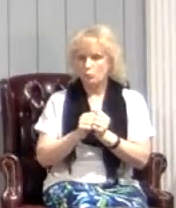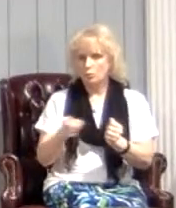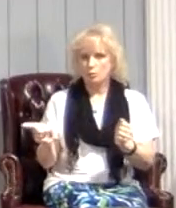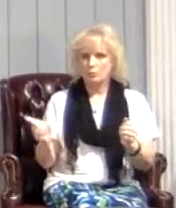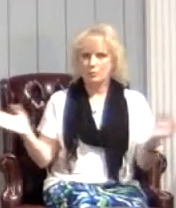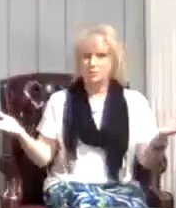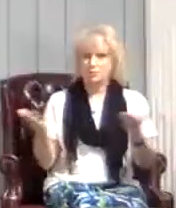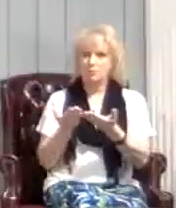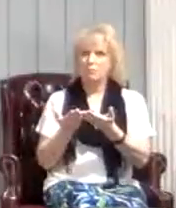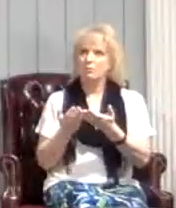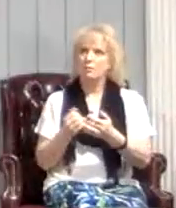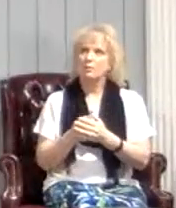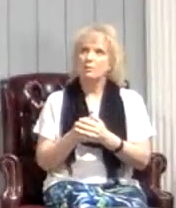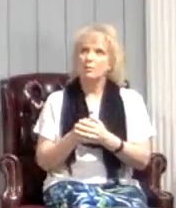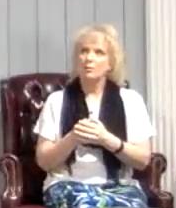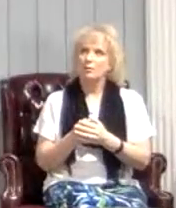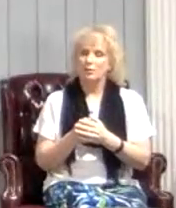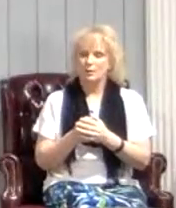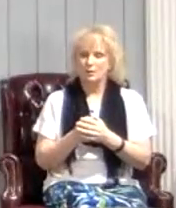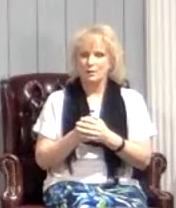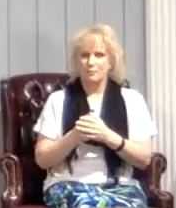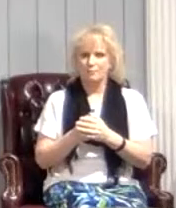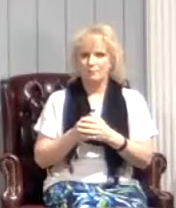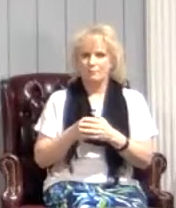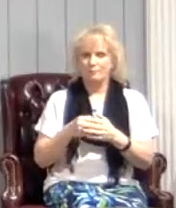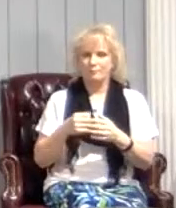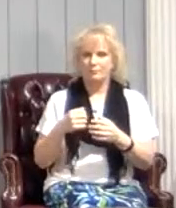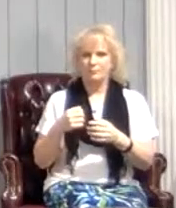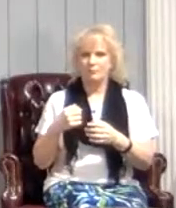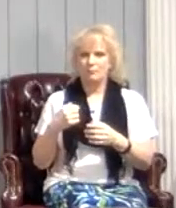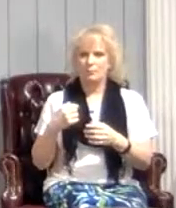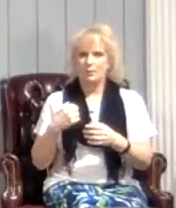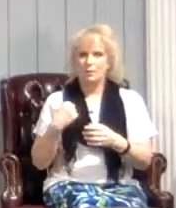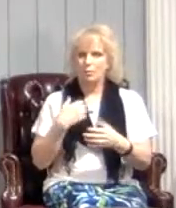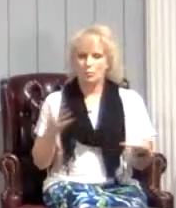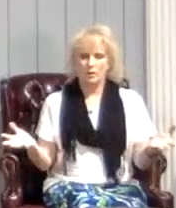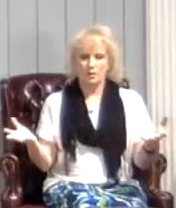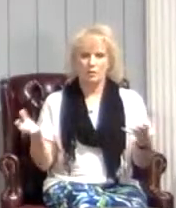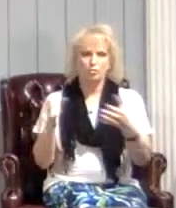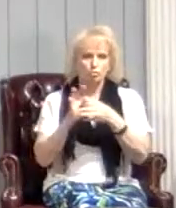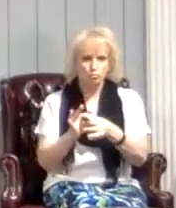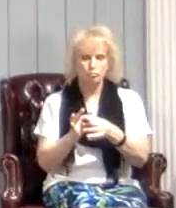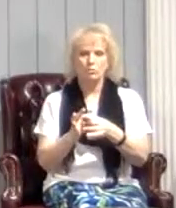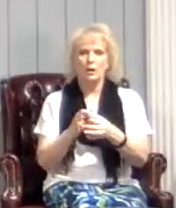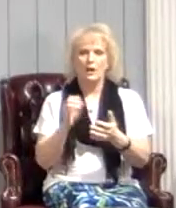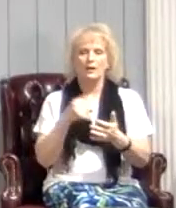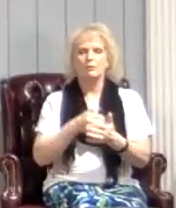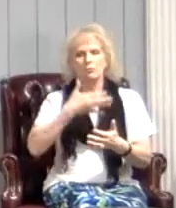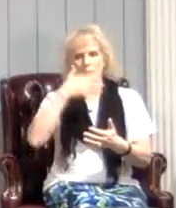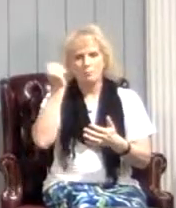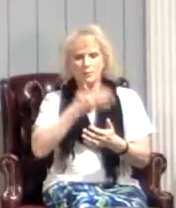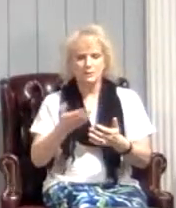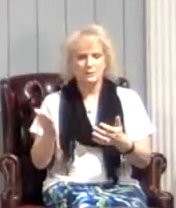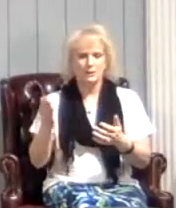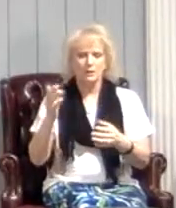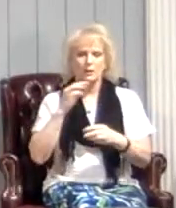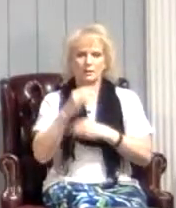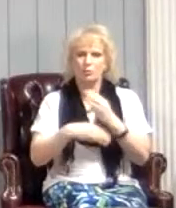much as I'm getting, which was nothing. And we planned, and it was the best thing in the world. Brother